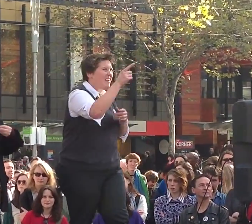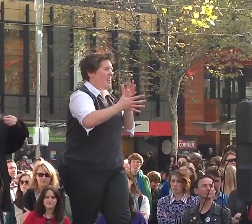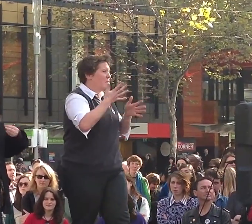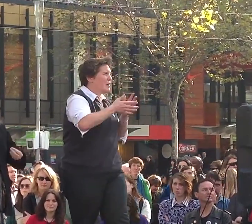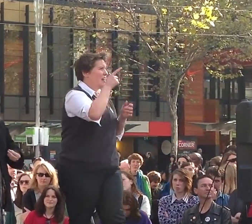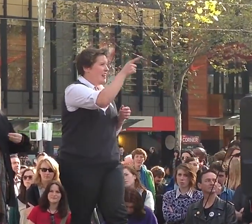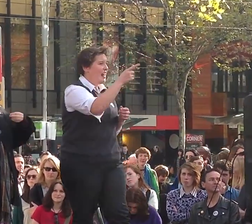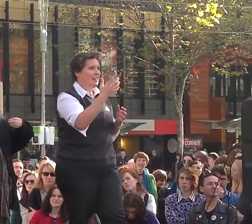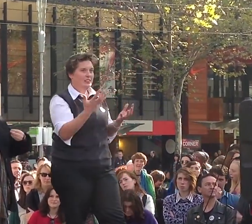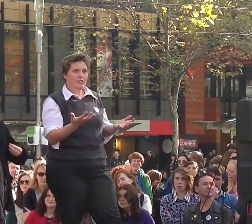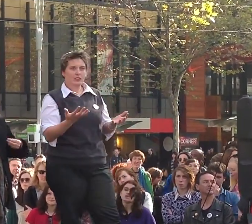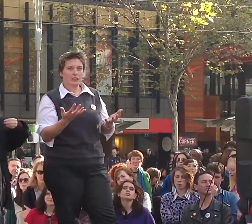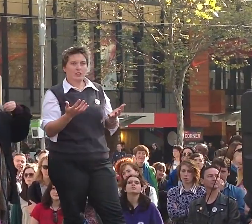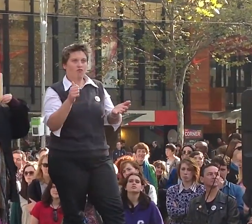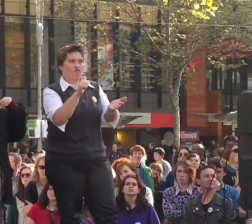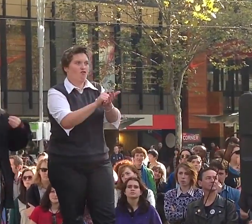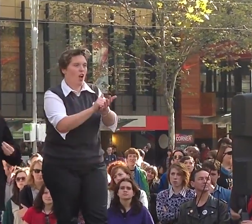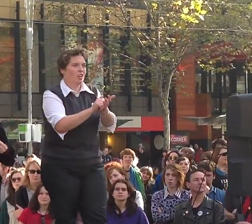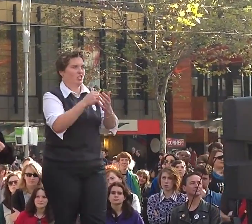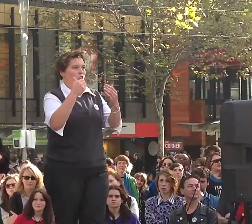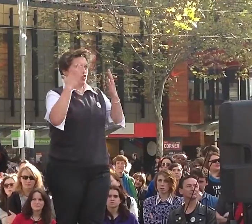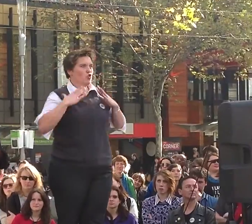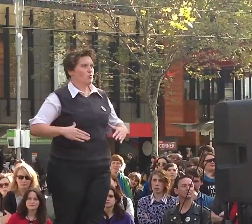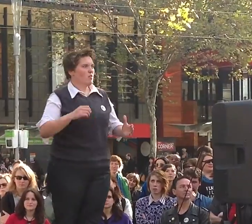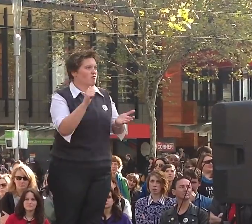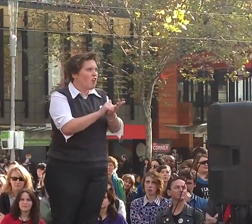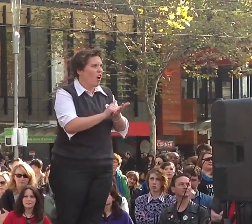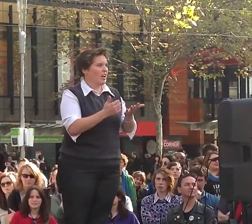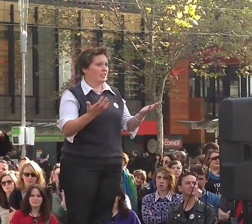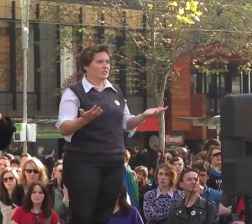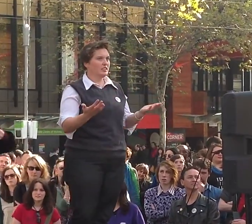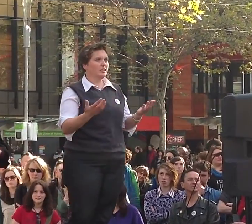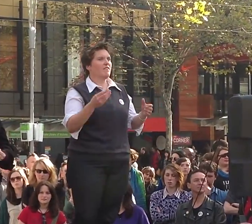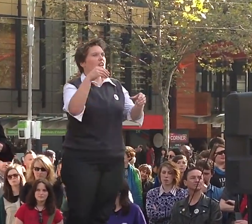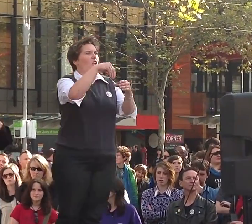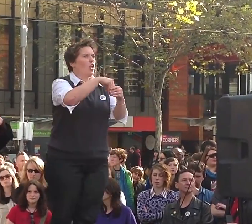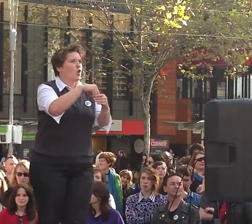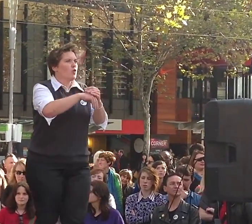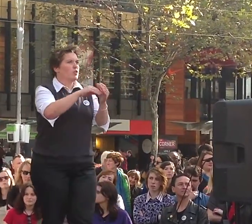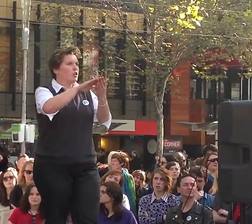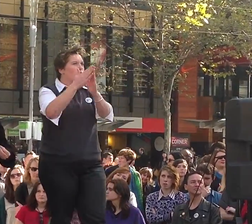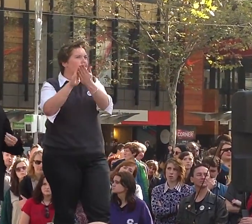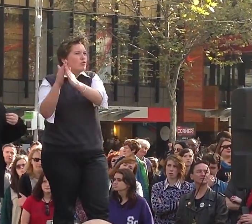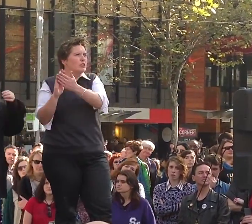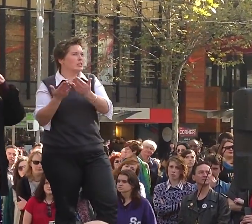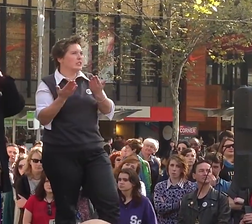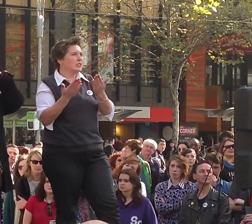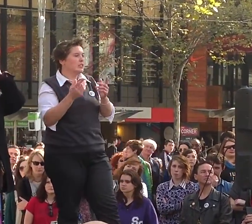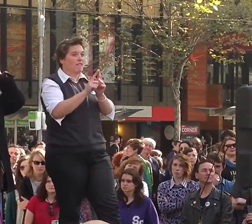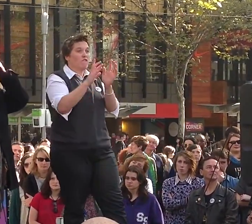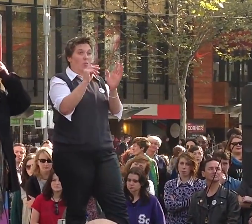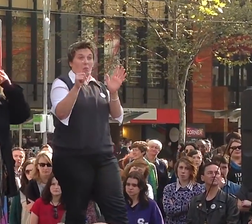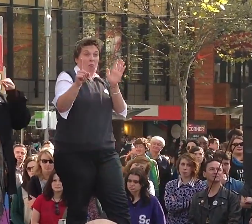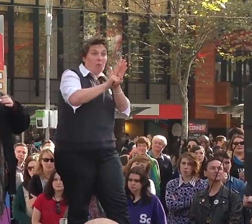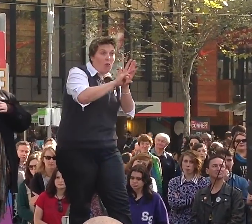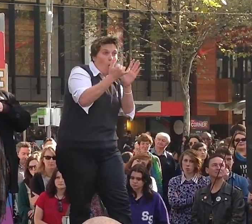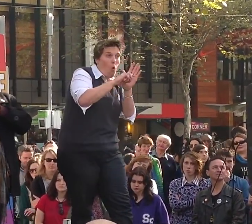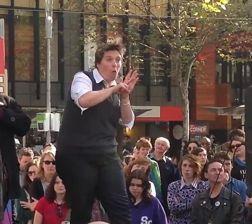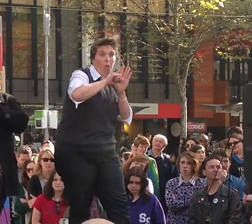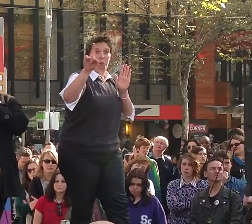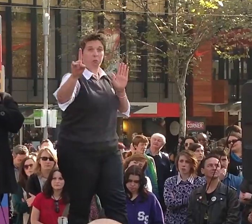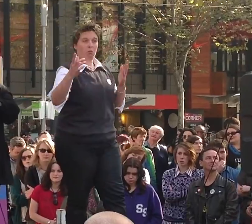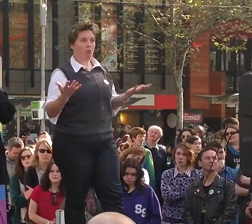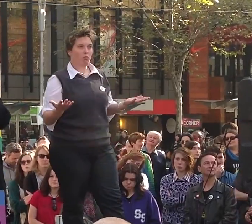they also express the way in which we are included in society or excluded. We all